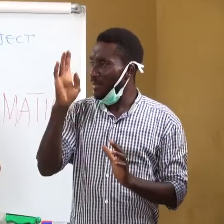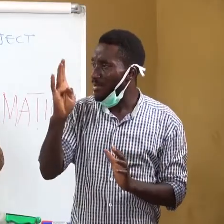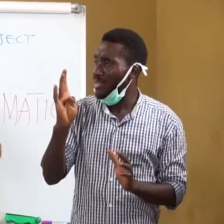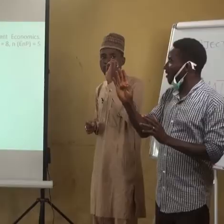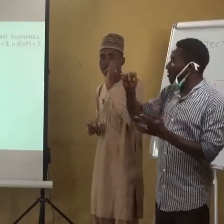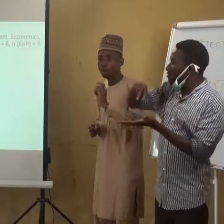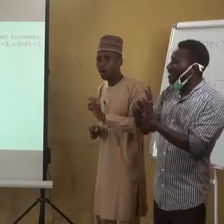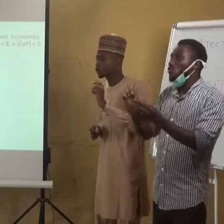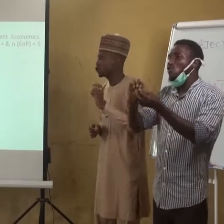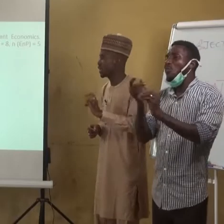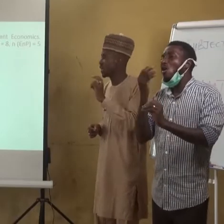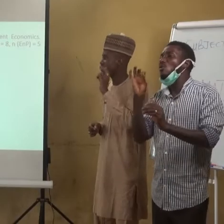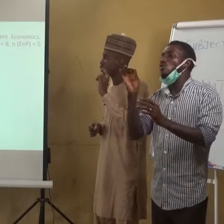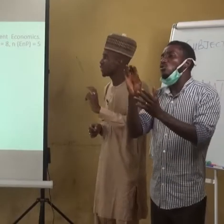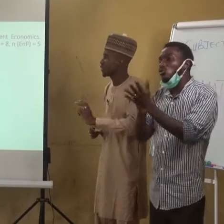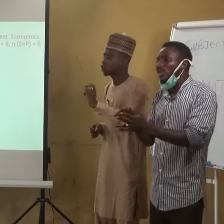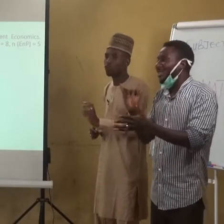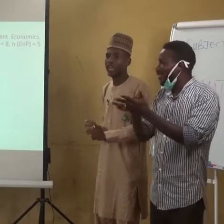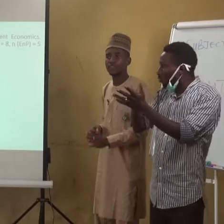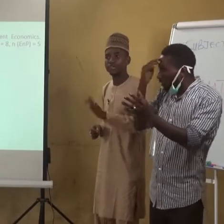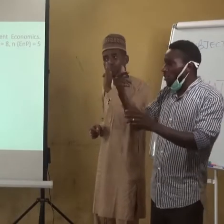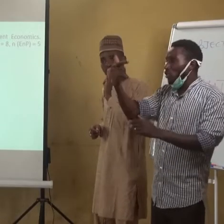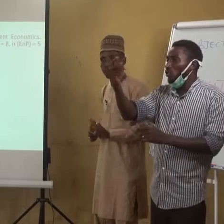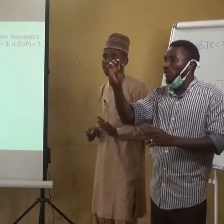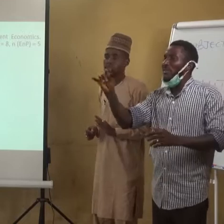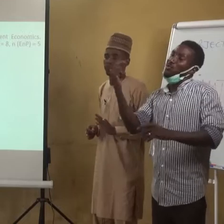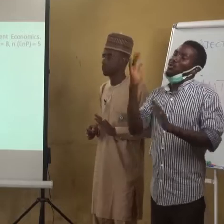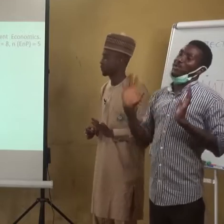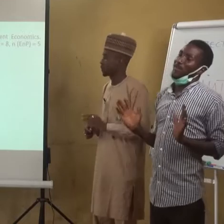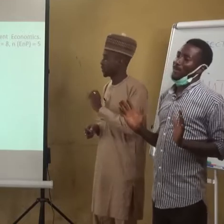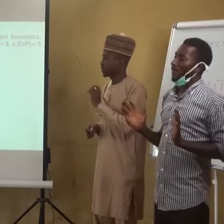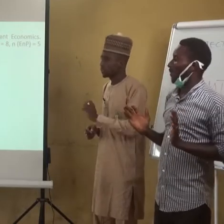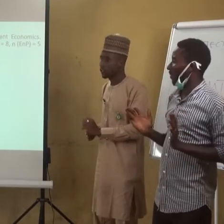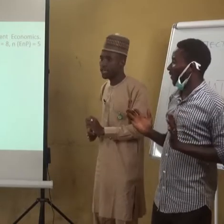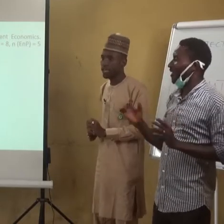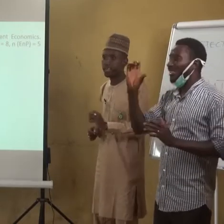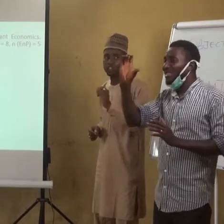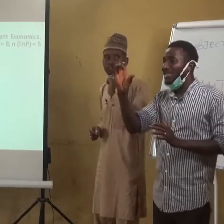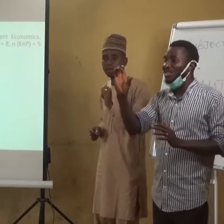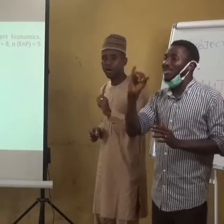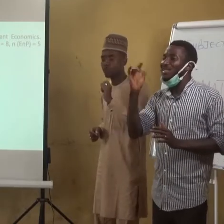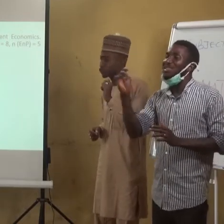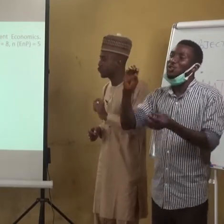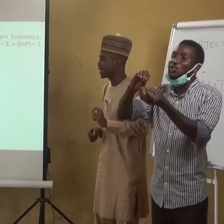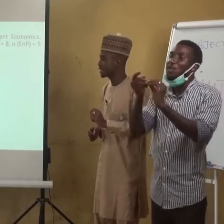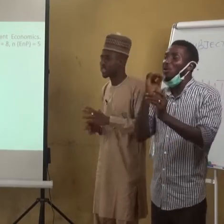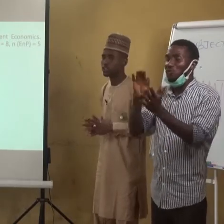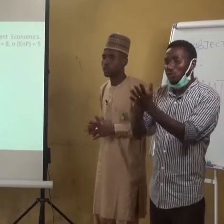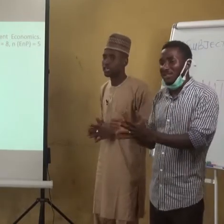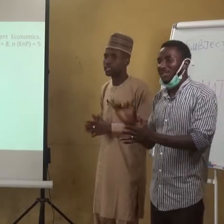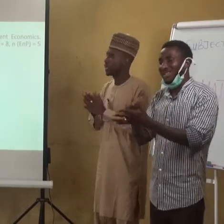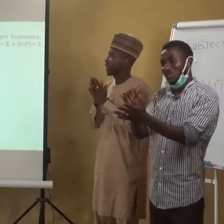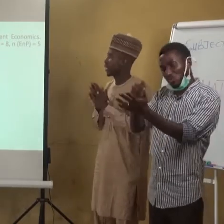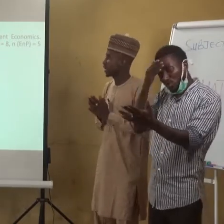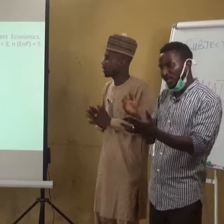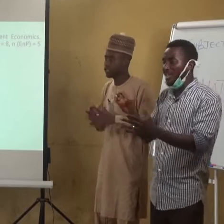B means number of students that study geography only. C is the number of students that